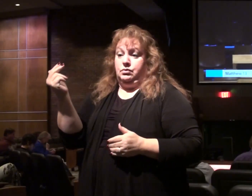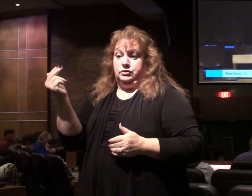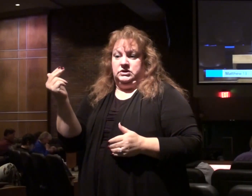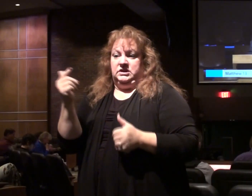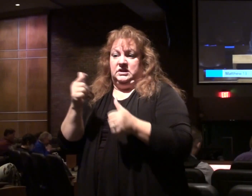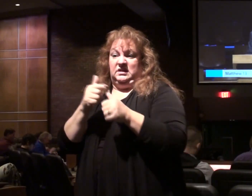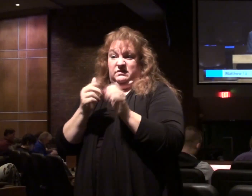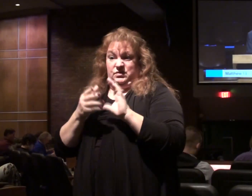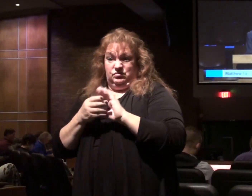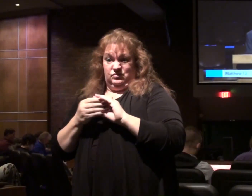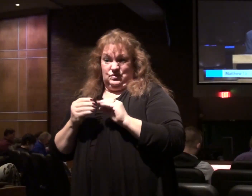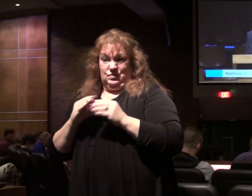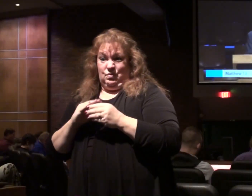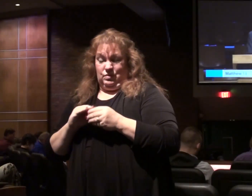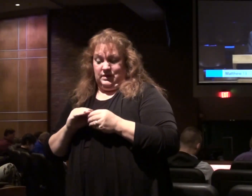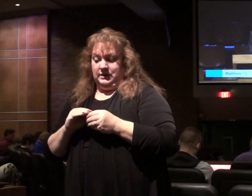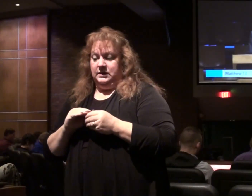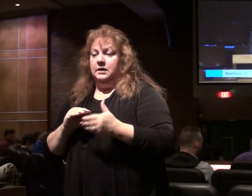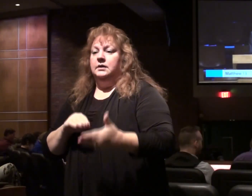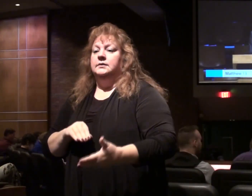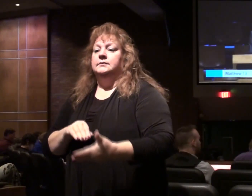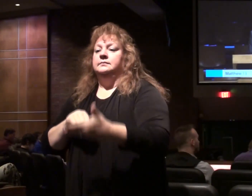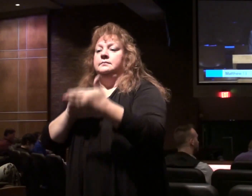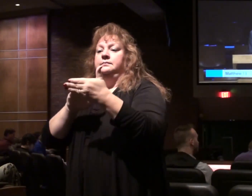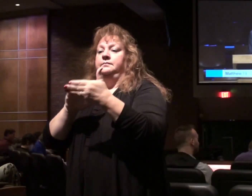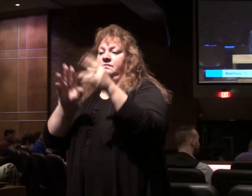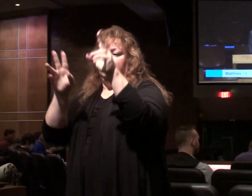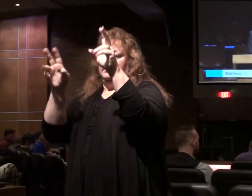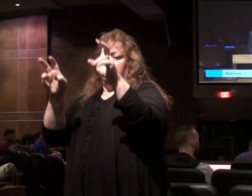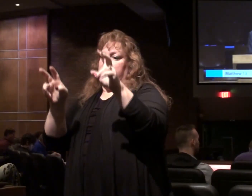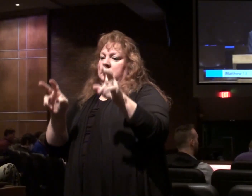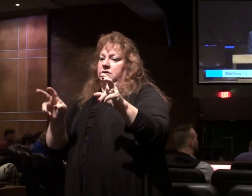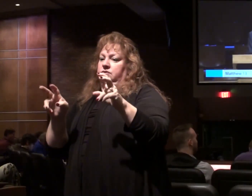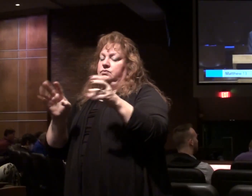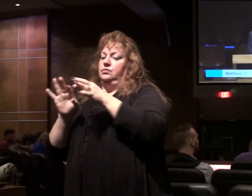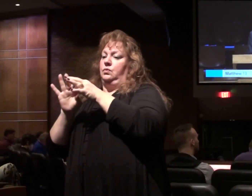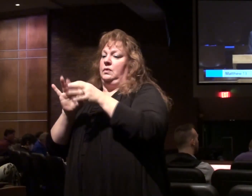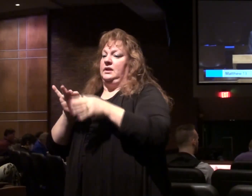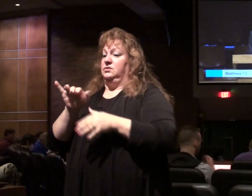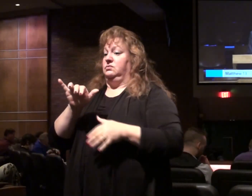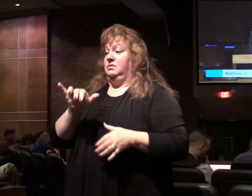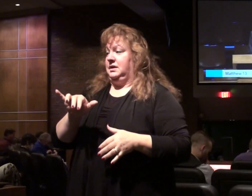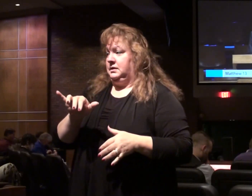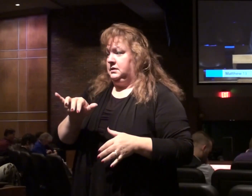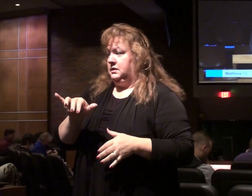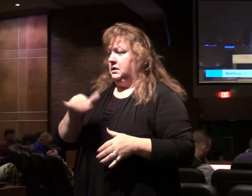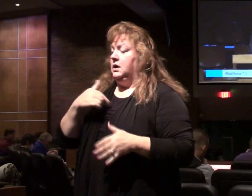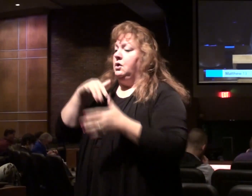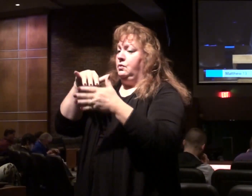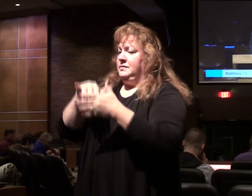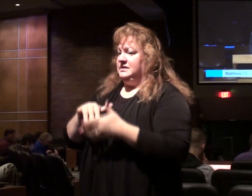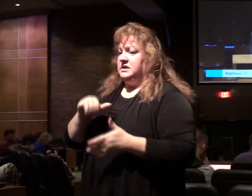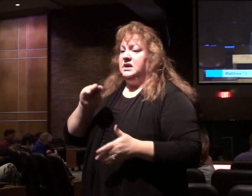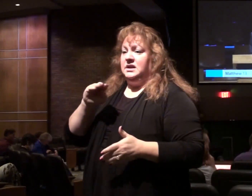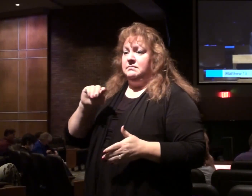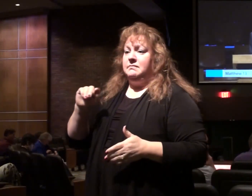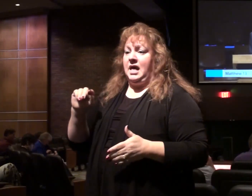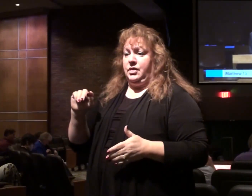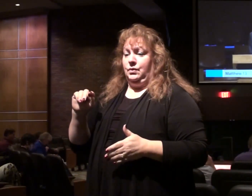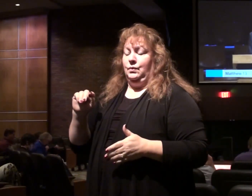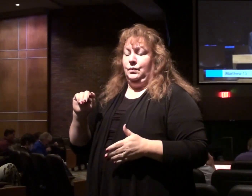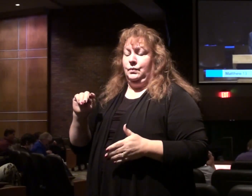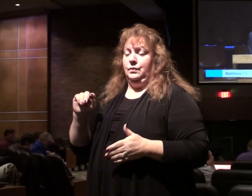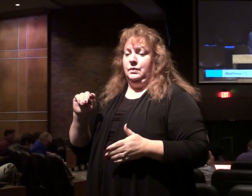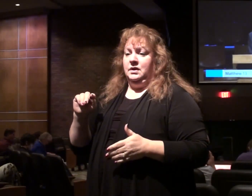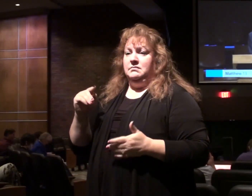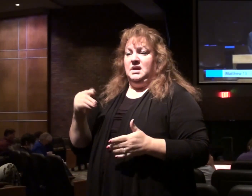we'll focus, addresses the issues related to that. If you've been studying Matthew, or if you've studied